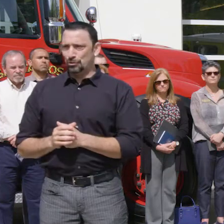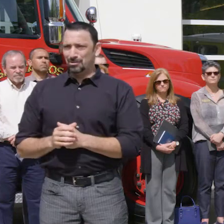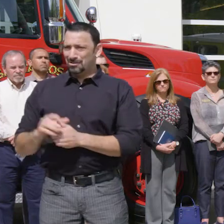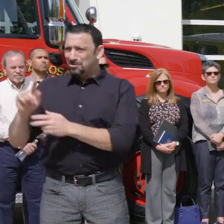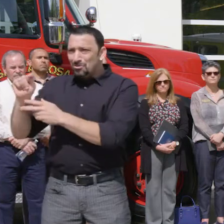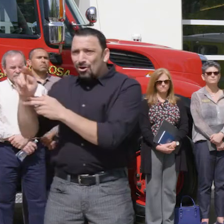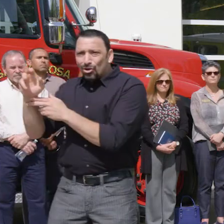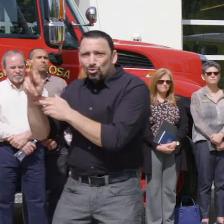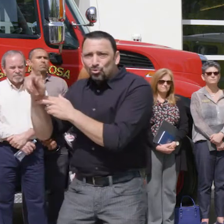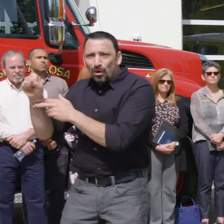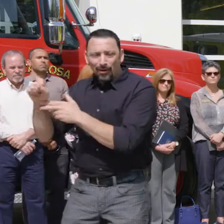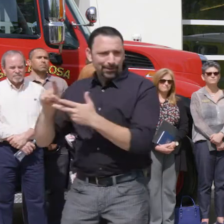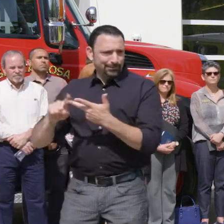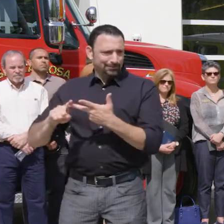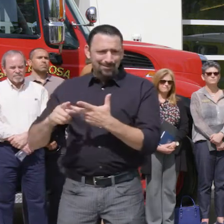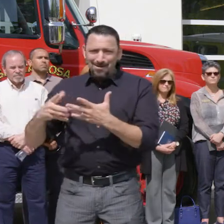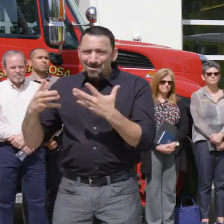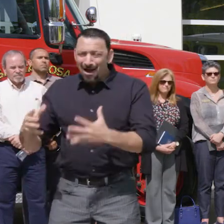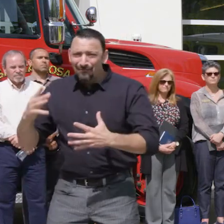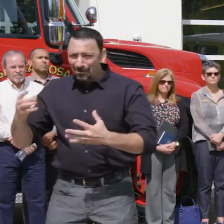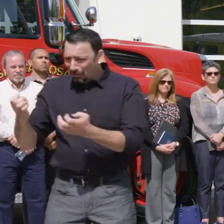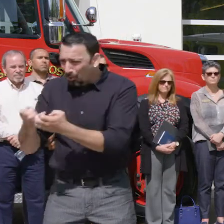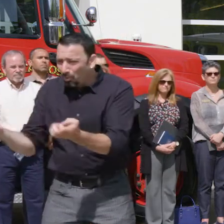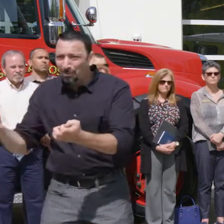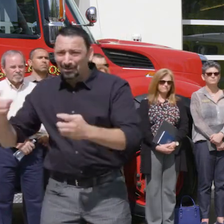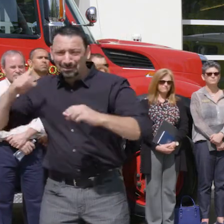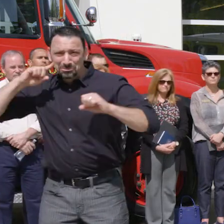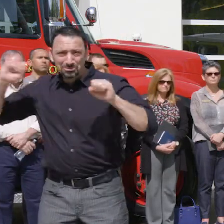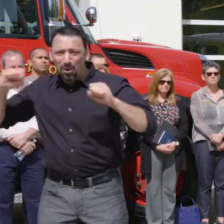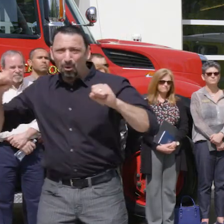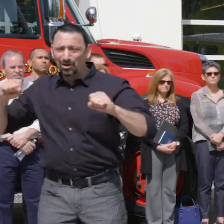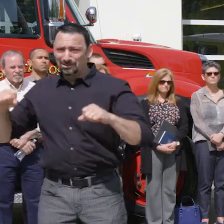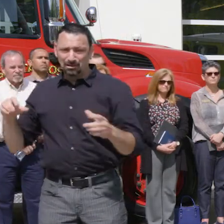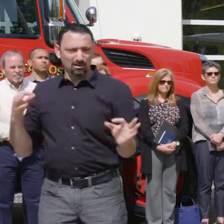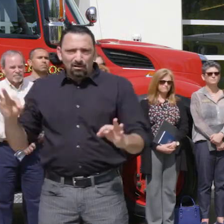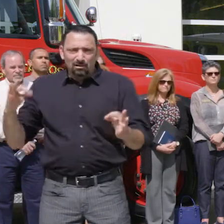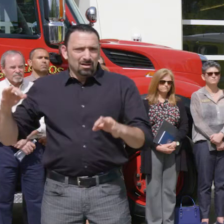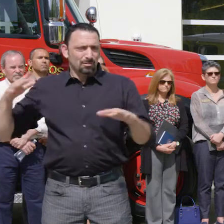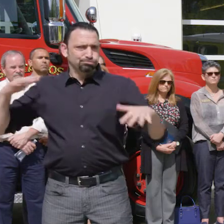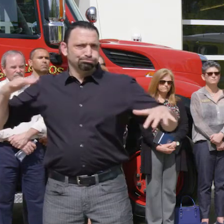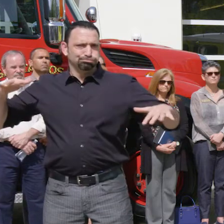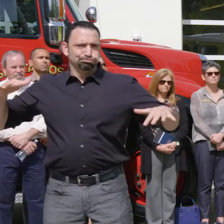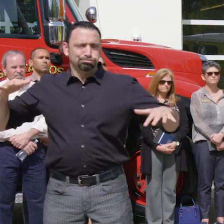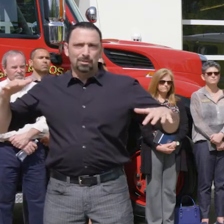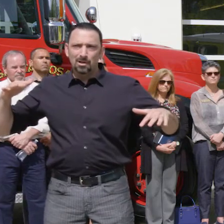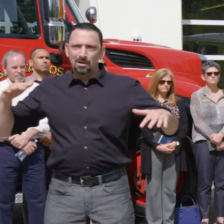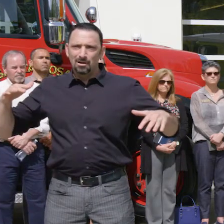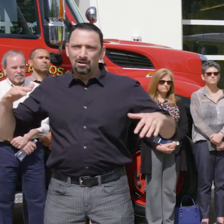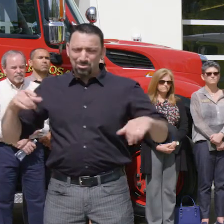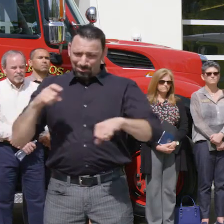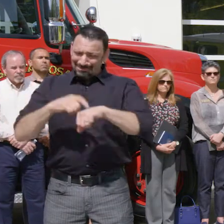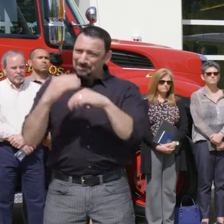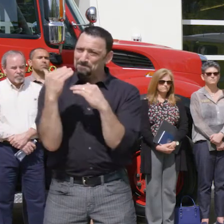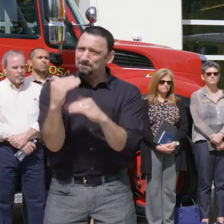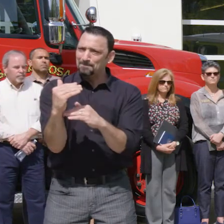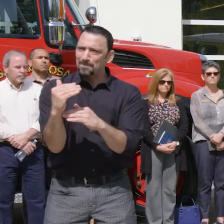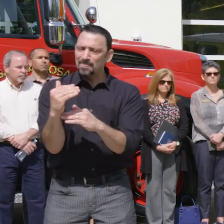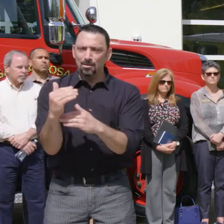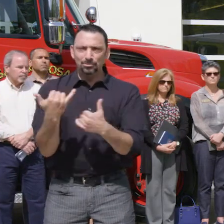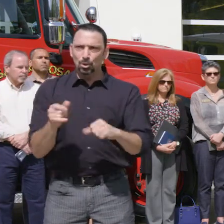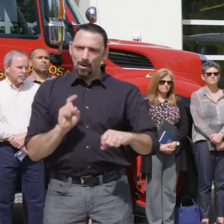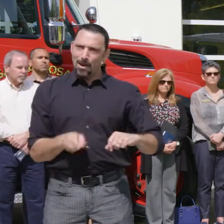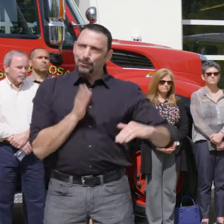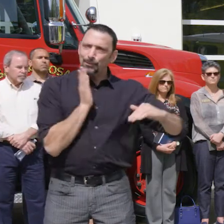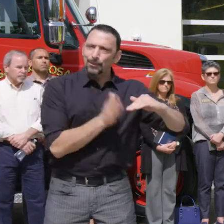heavy equipment and noise and a disruption in the time frame that they were dealing